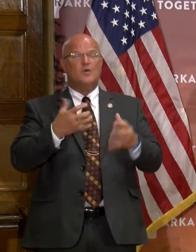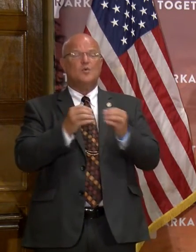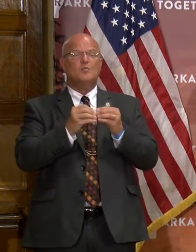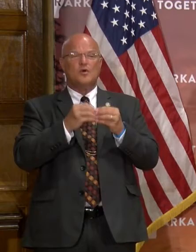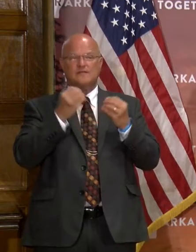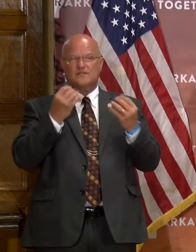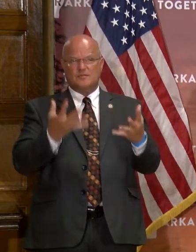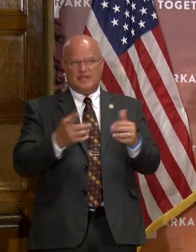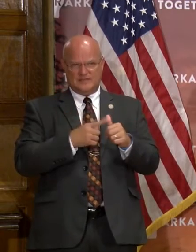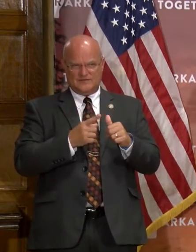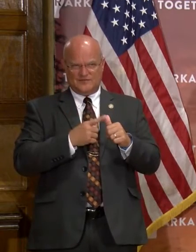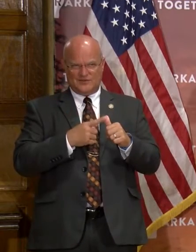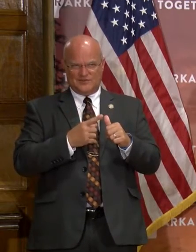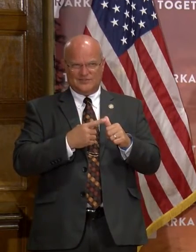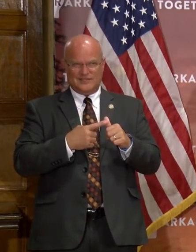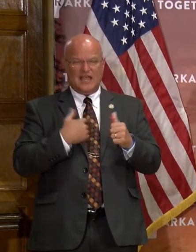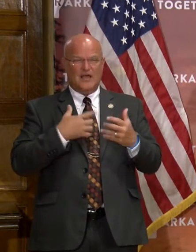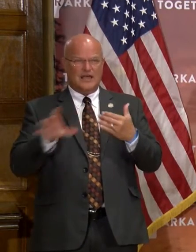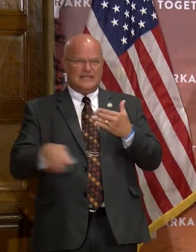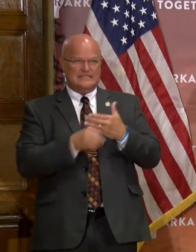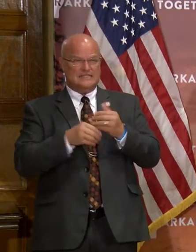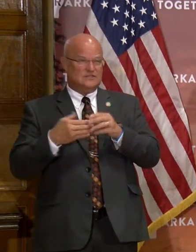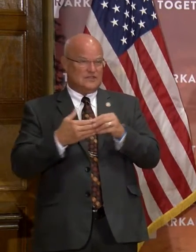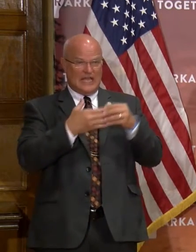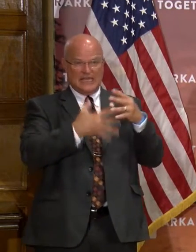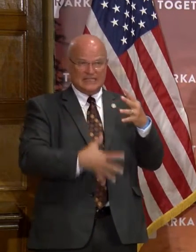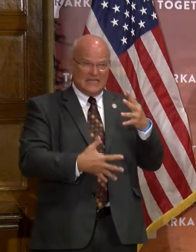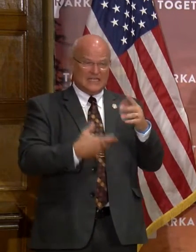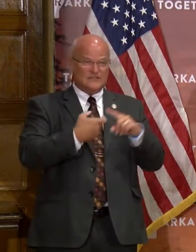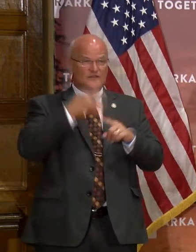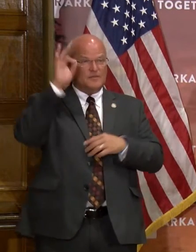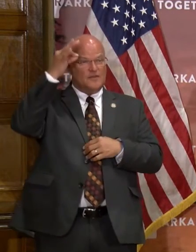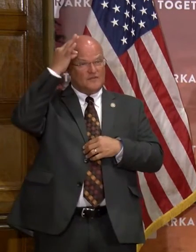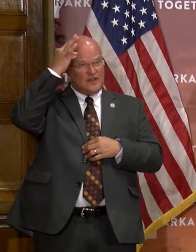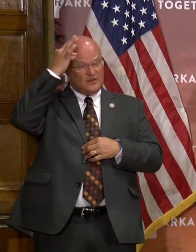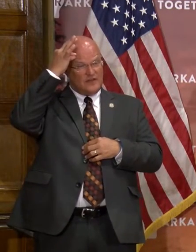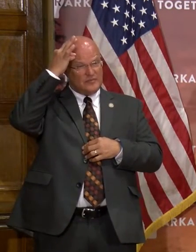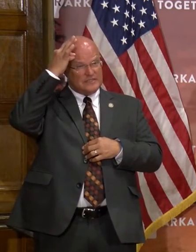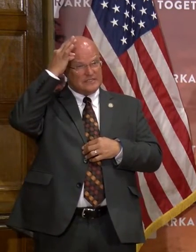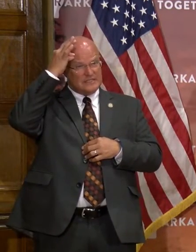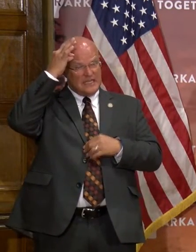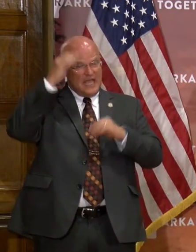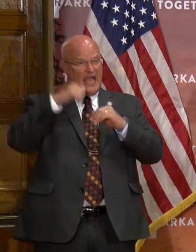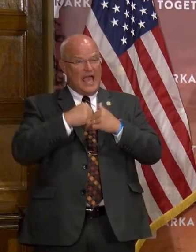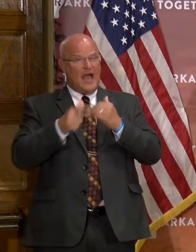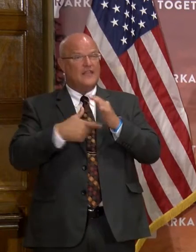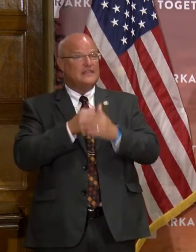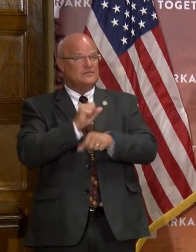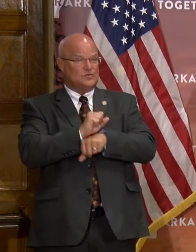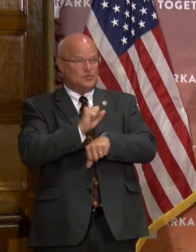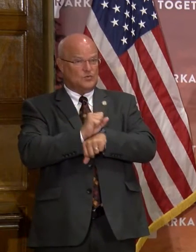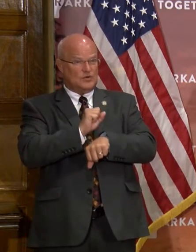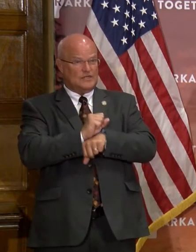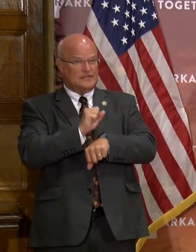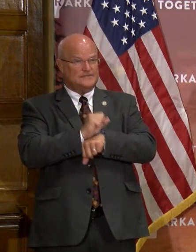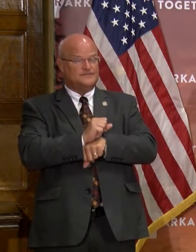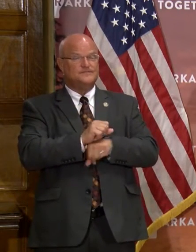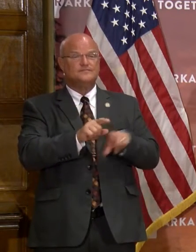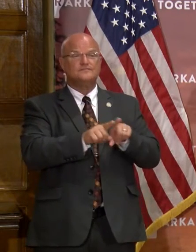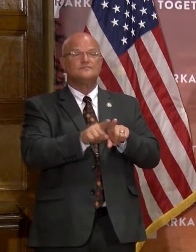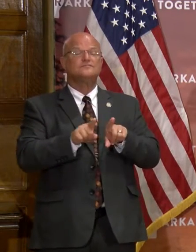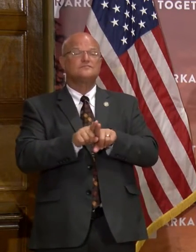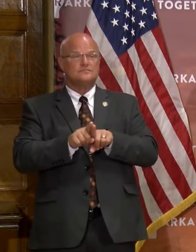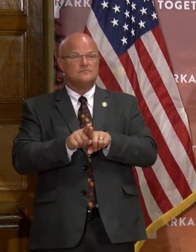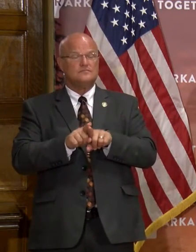first. I want more additional guidelines from the federal government as to how this will work. I